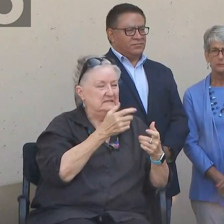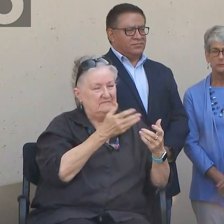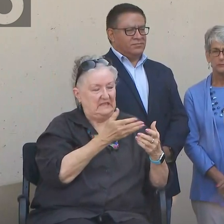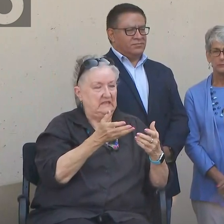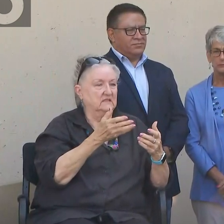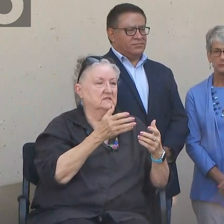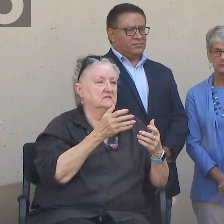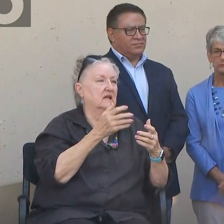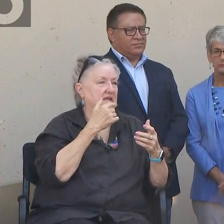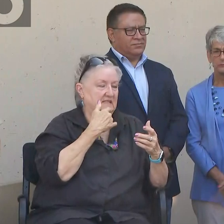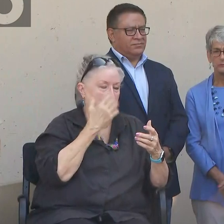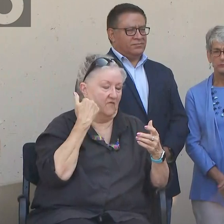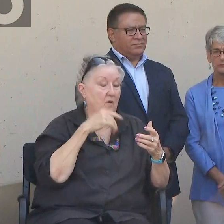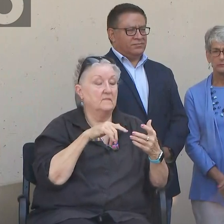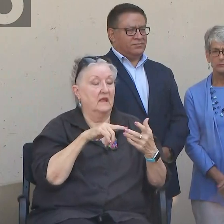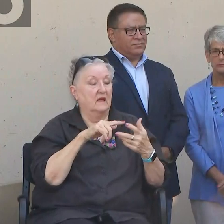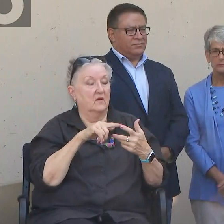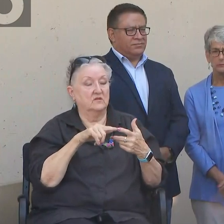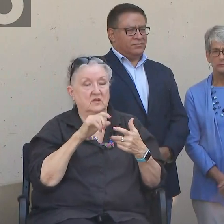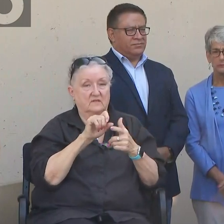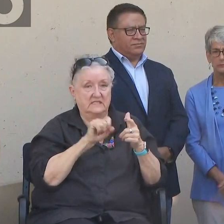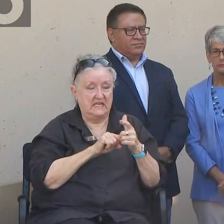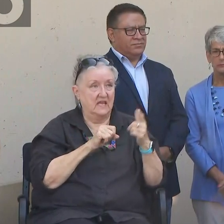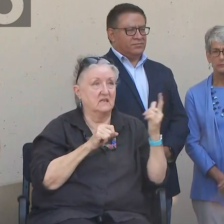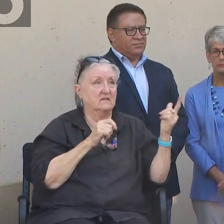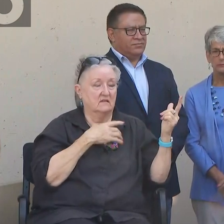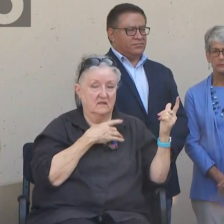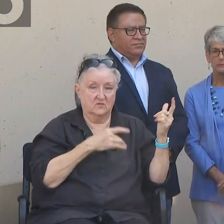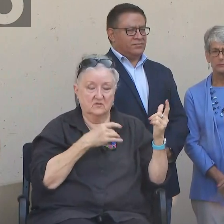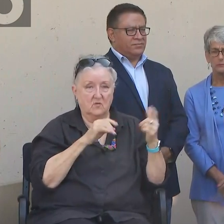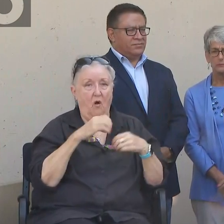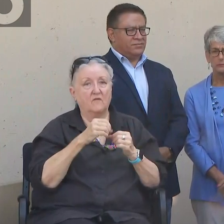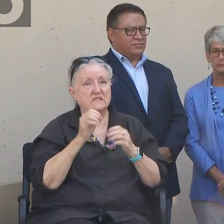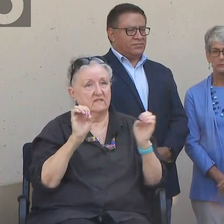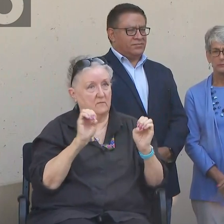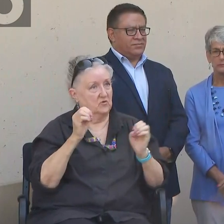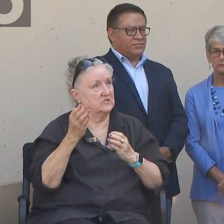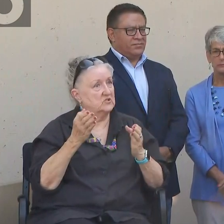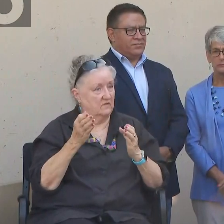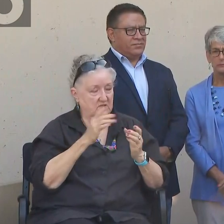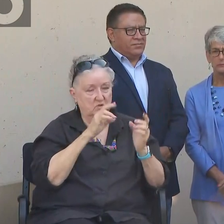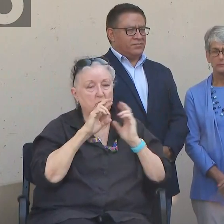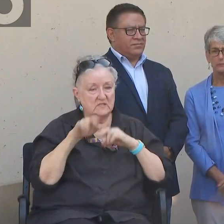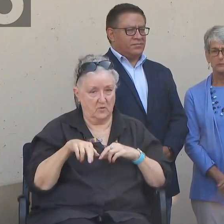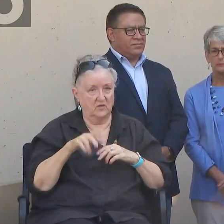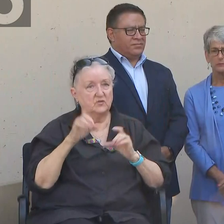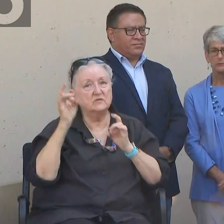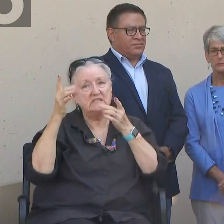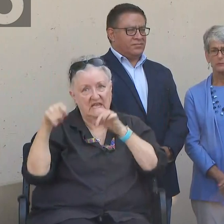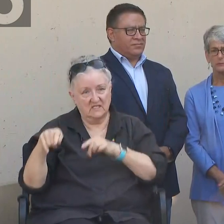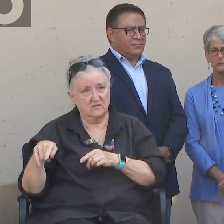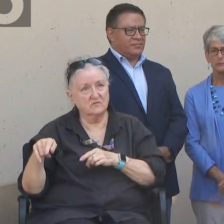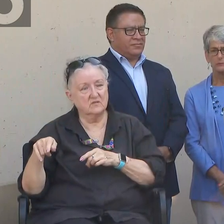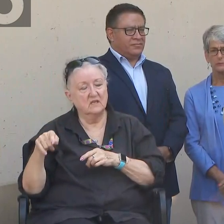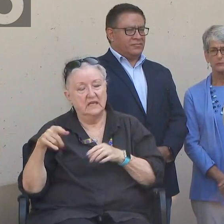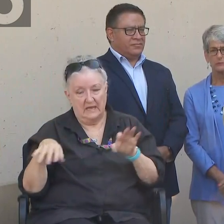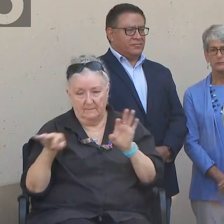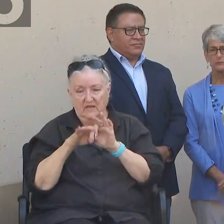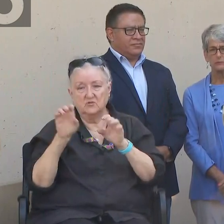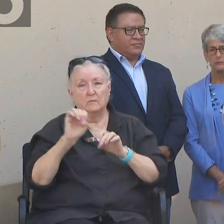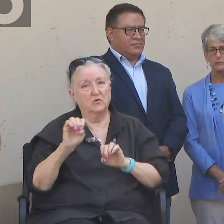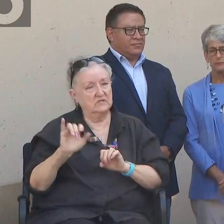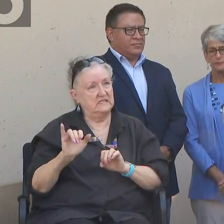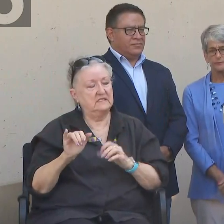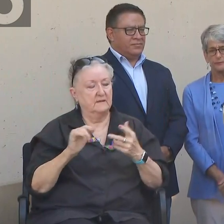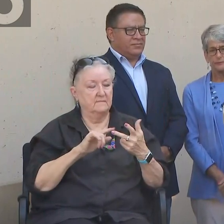matters, as I indicated before. You also have the state Office of Emergency Services that responds to disasters and major emergencies like